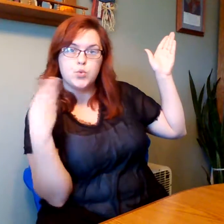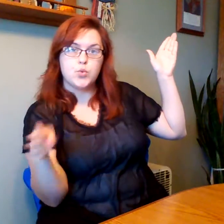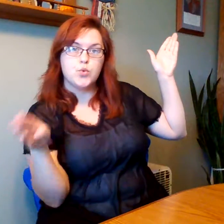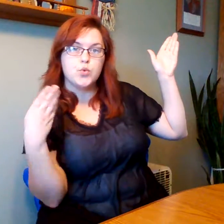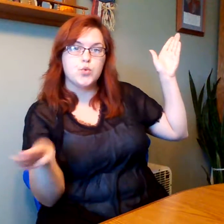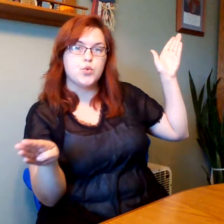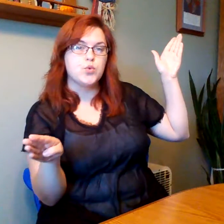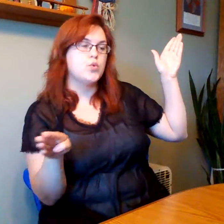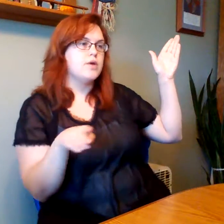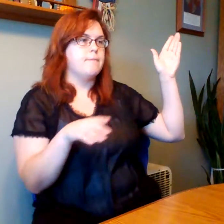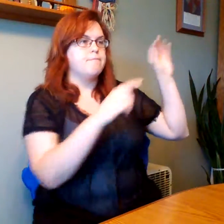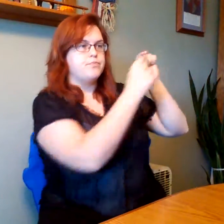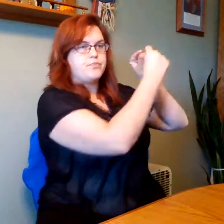up here,